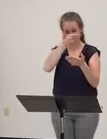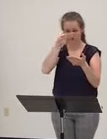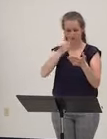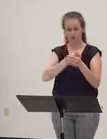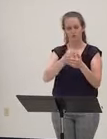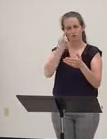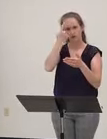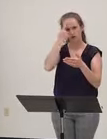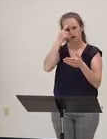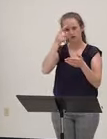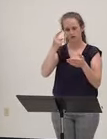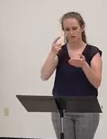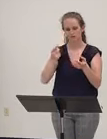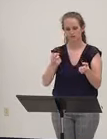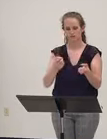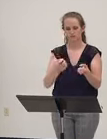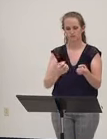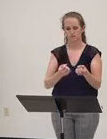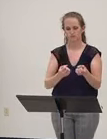out for you